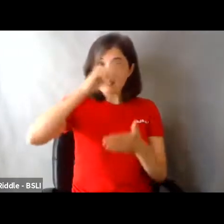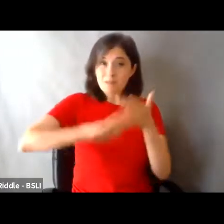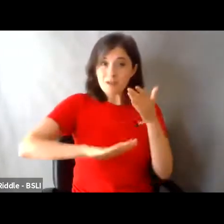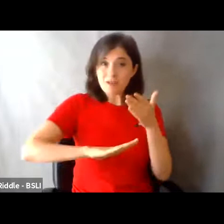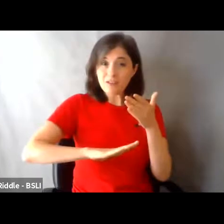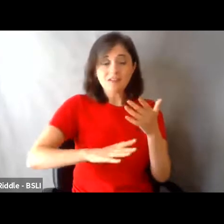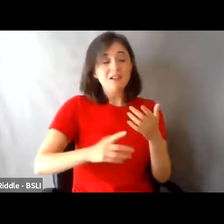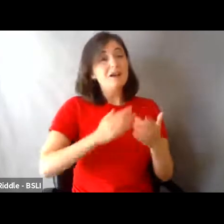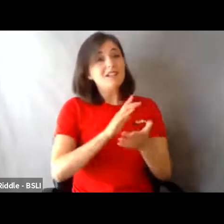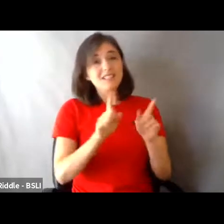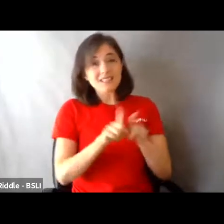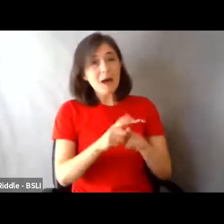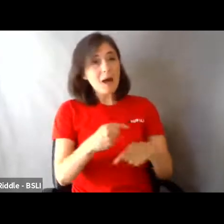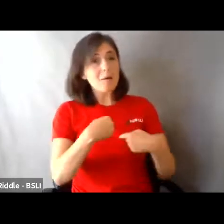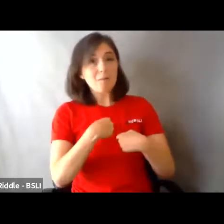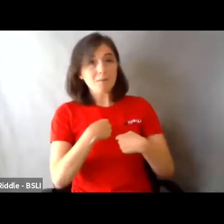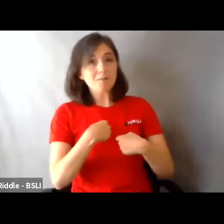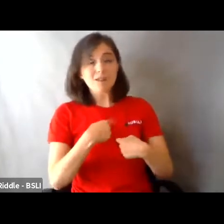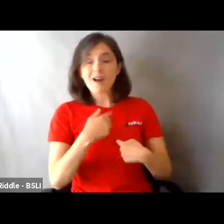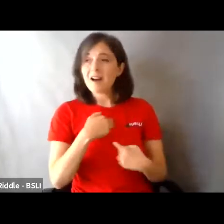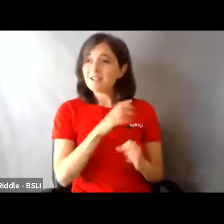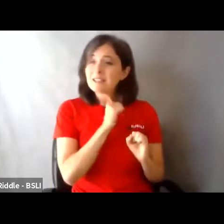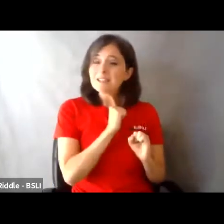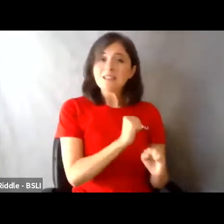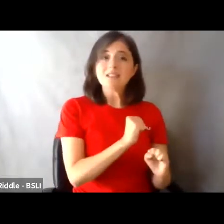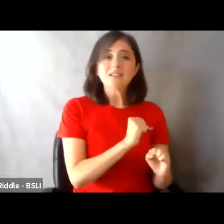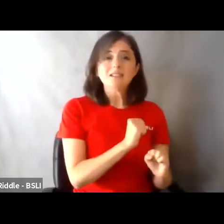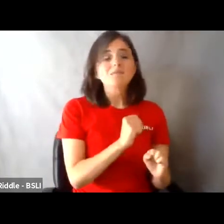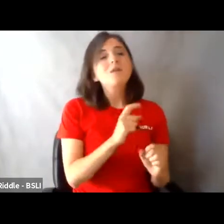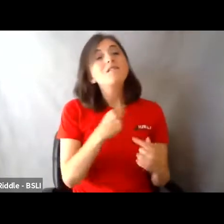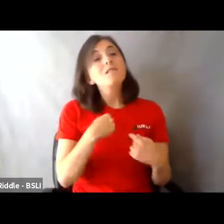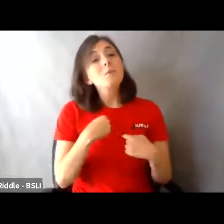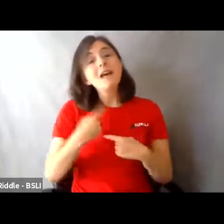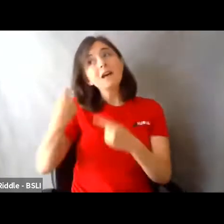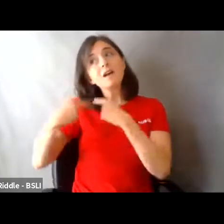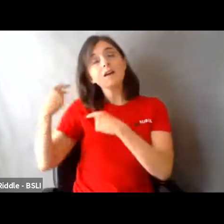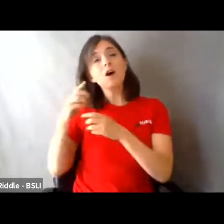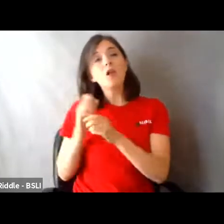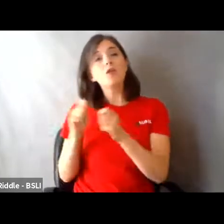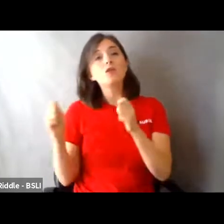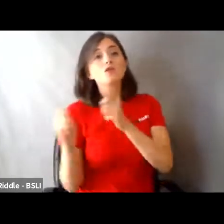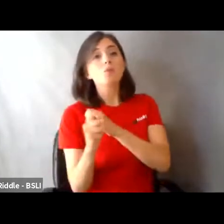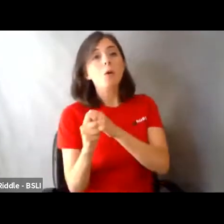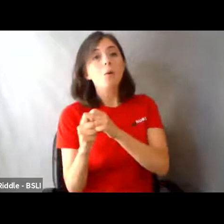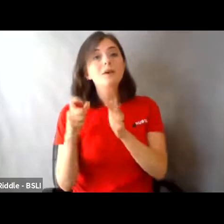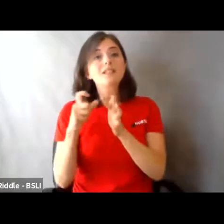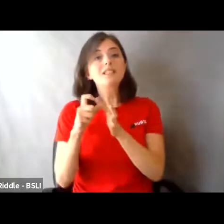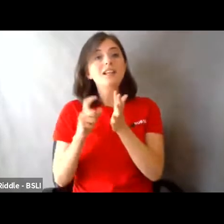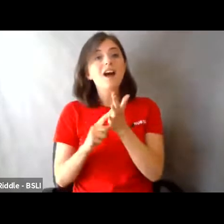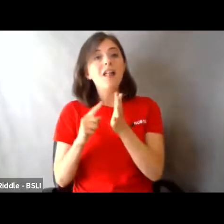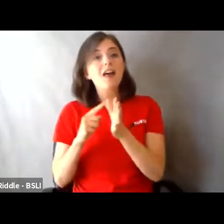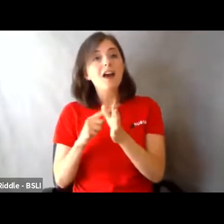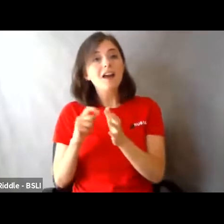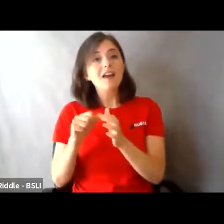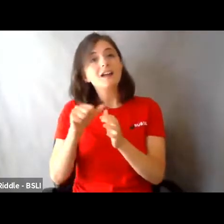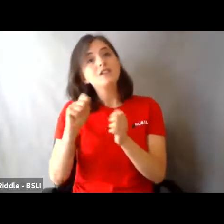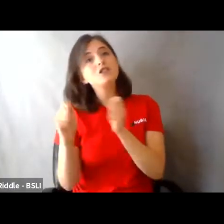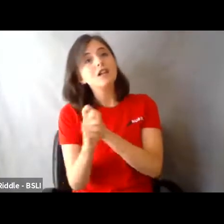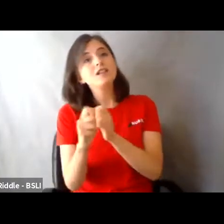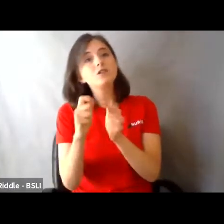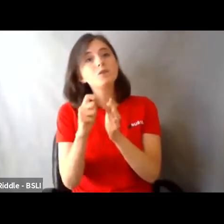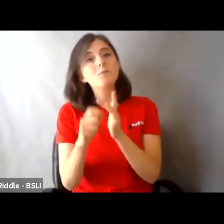was the swap from DLA to PIP, and at the same time was being reassessed by my local council